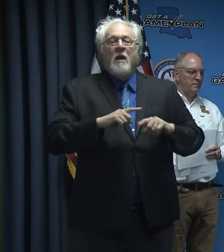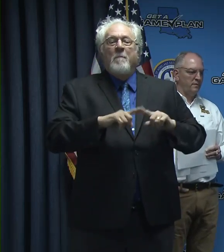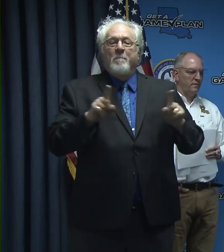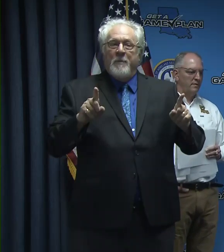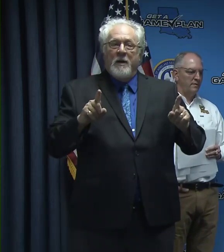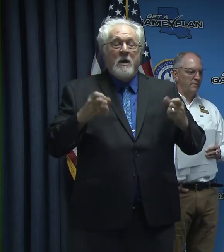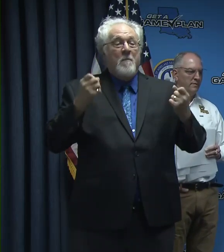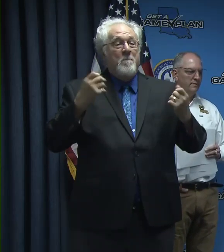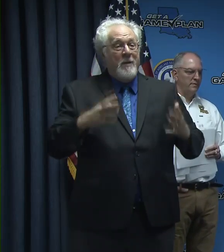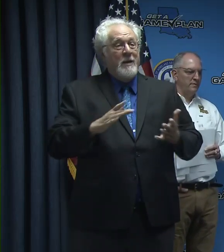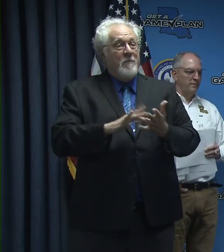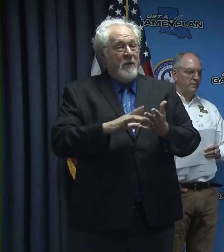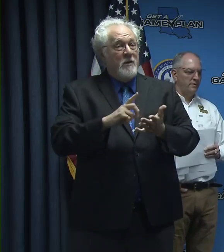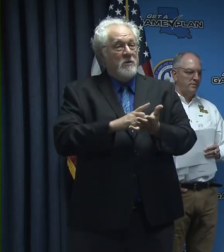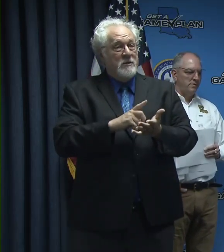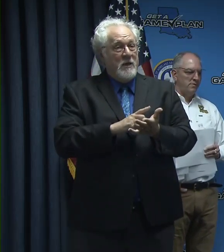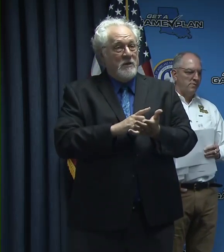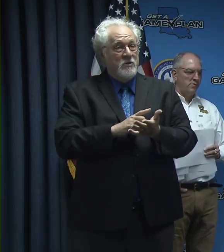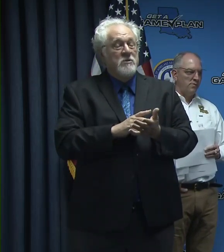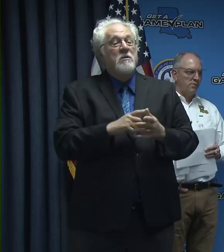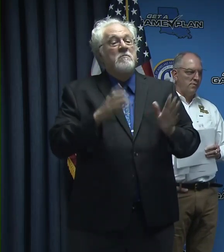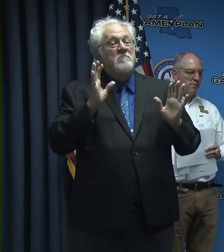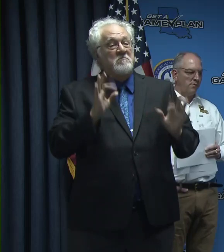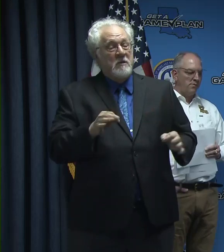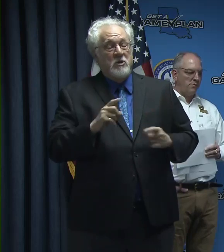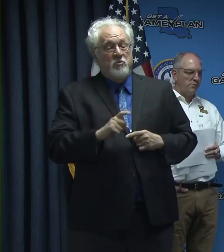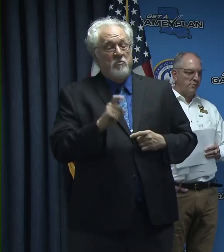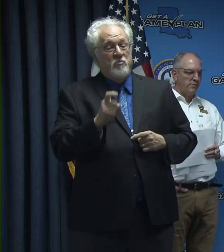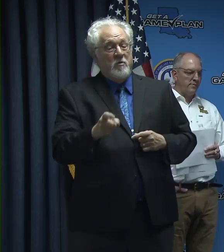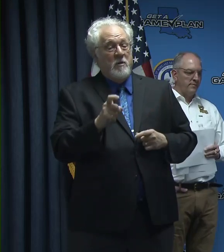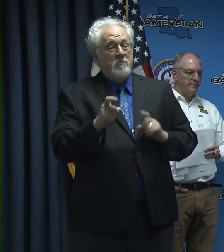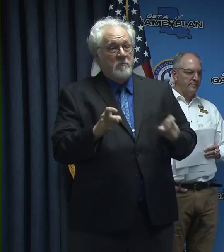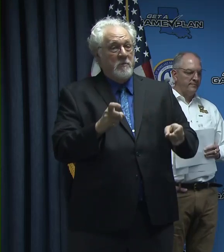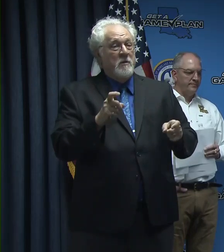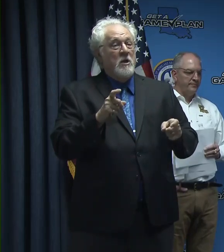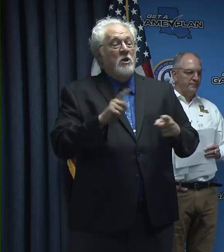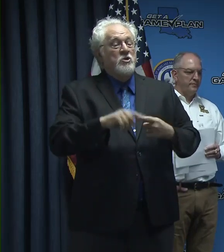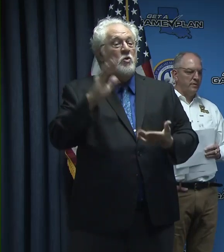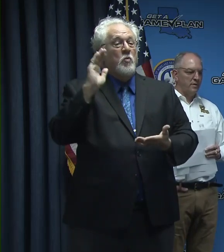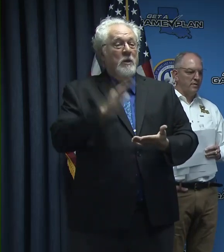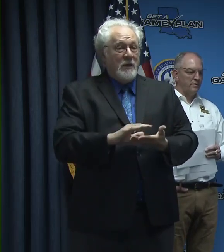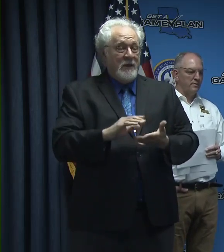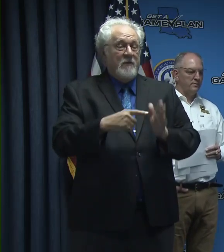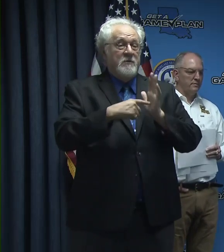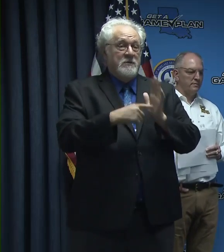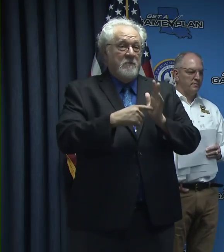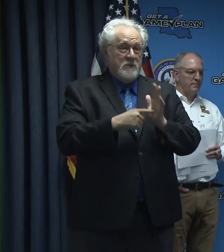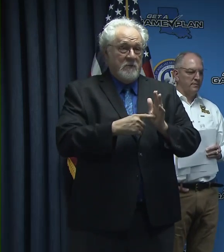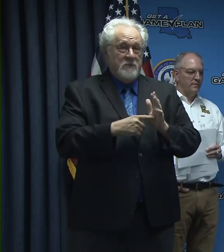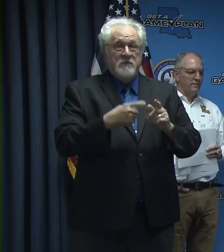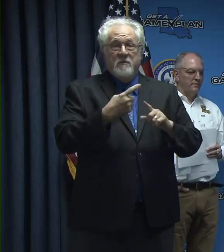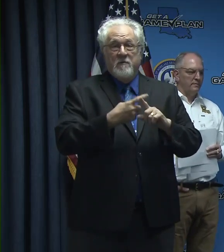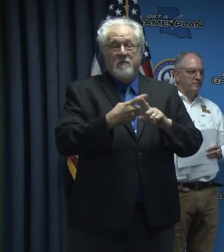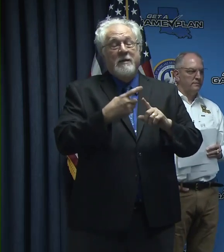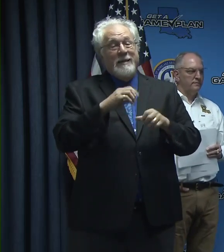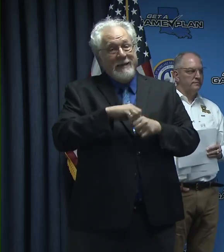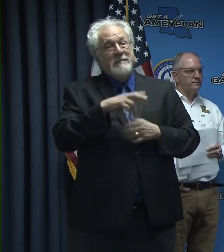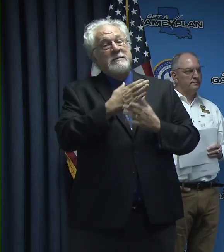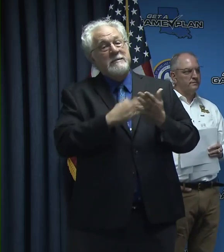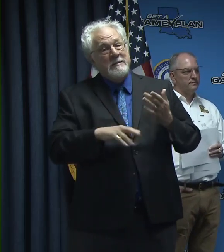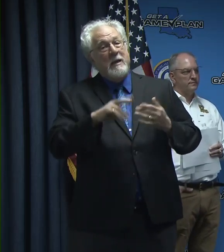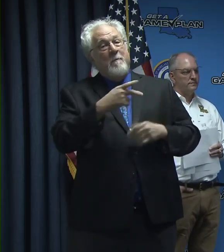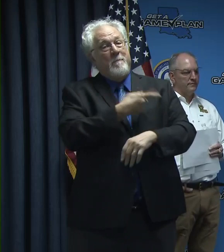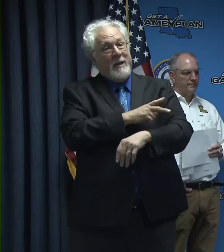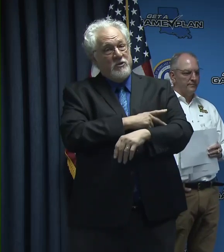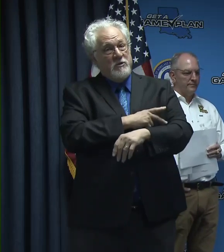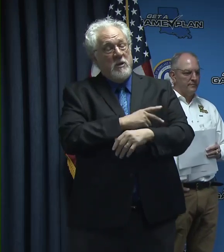However, many medical doctors have chosen to prescribe these drugs to relieve symptoms of the virus in some patients,